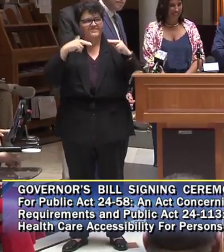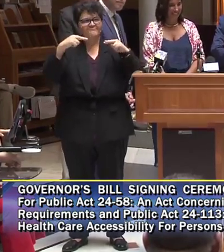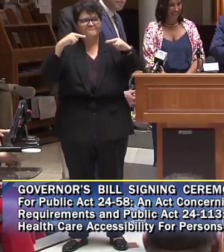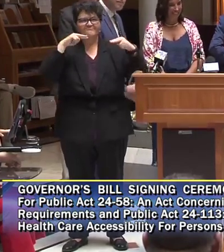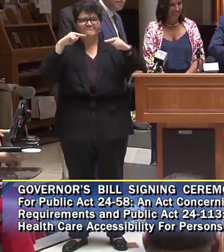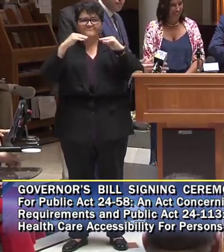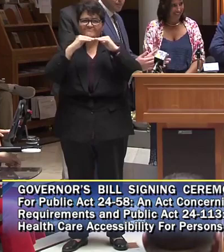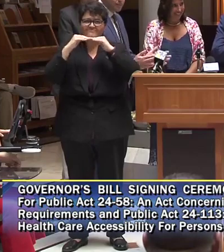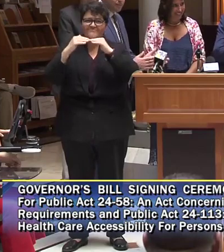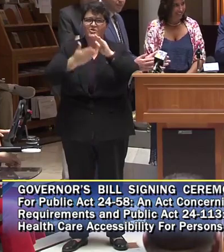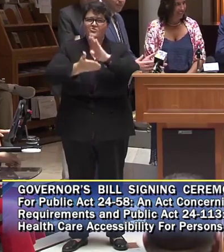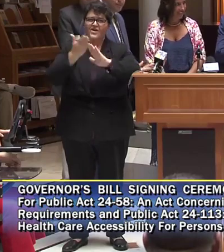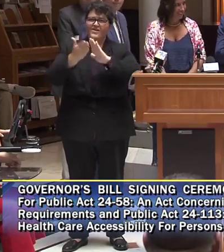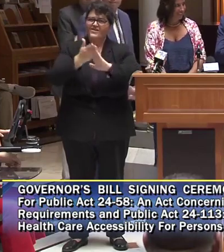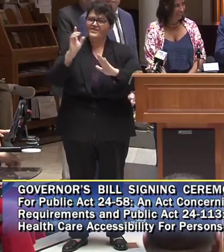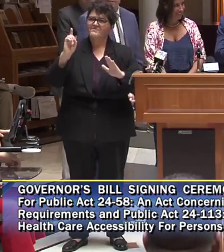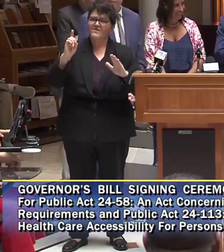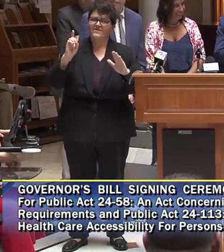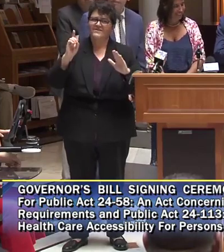Yeah.